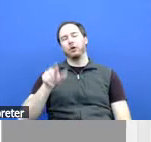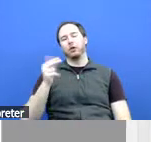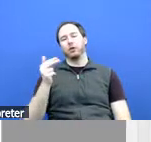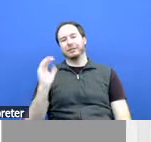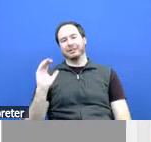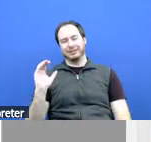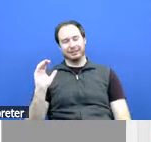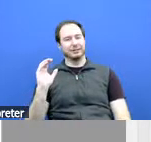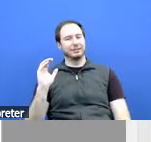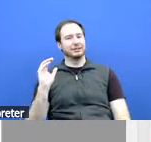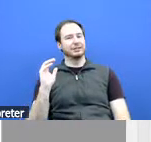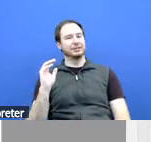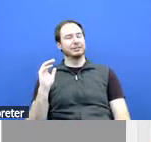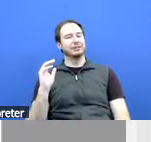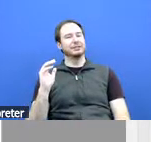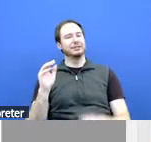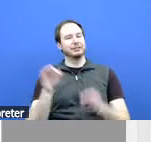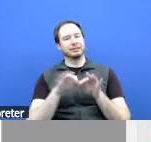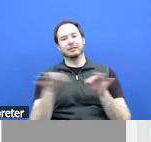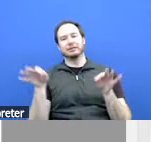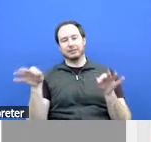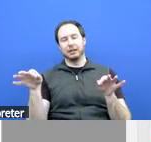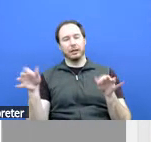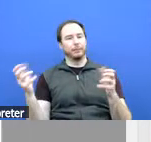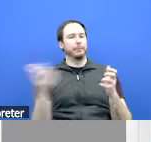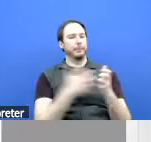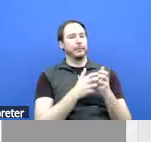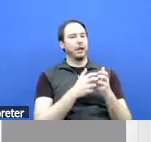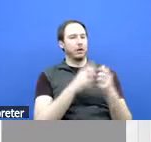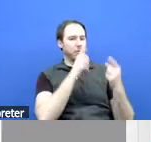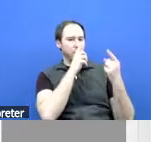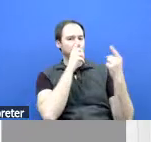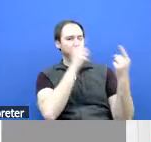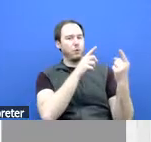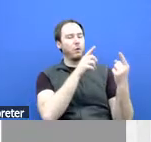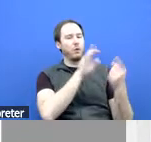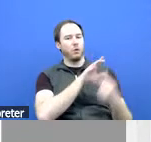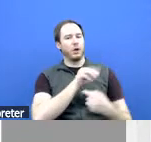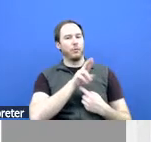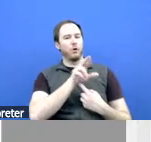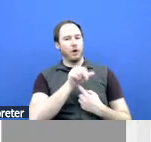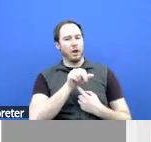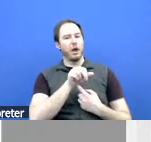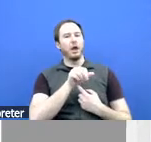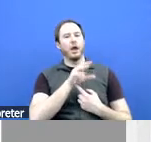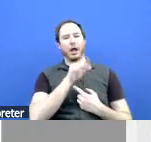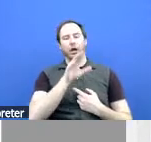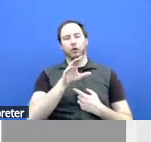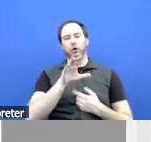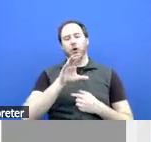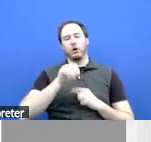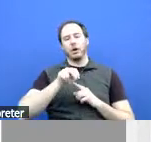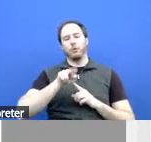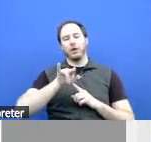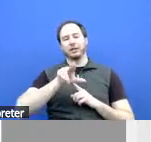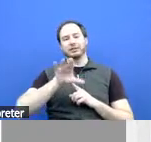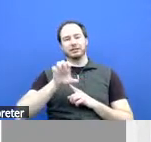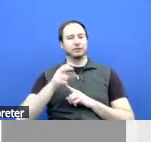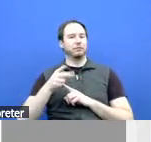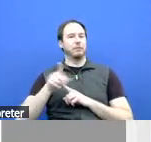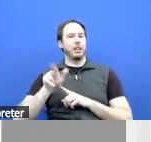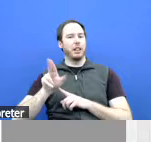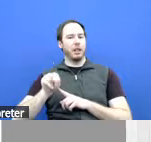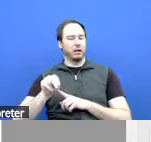295-34-13C. It shows that this plan aligns with the goals of the MURA and the comprehensive plan. The